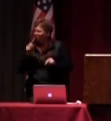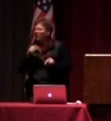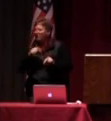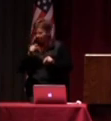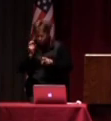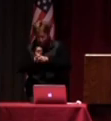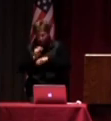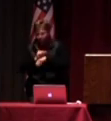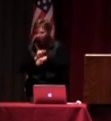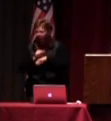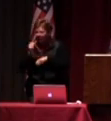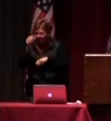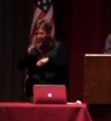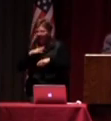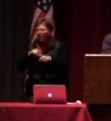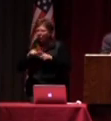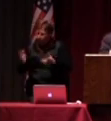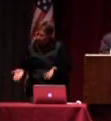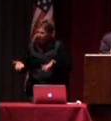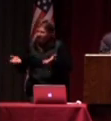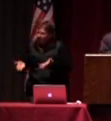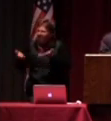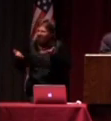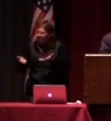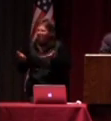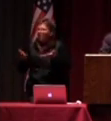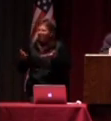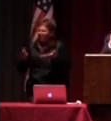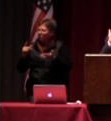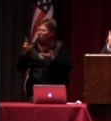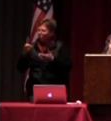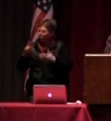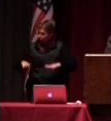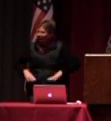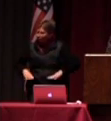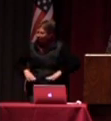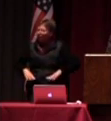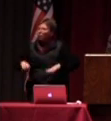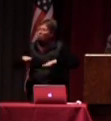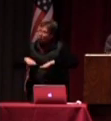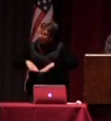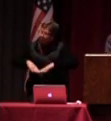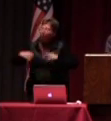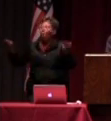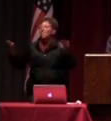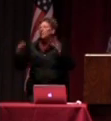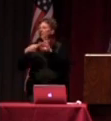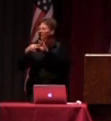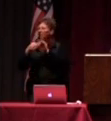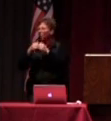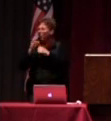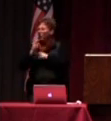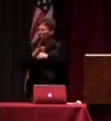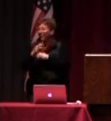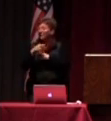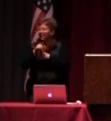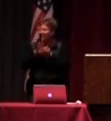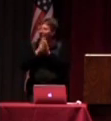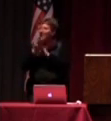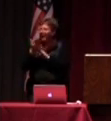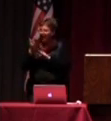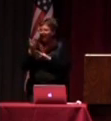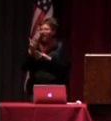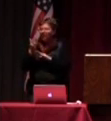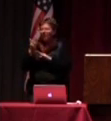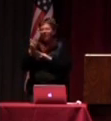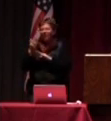hard to modernize Russia and open it up to the West. And because of this, Over the following decades, he became the subject of